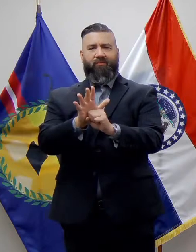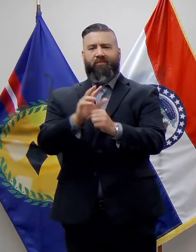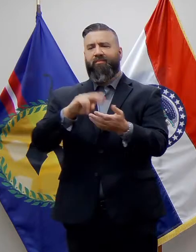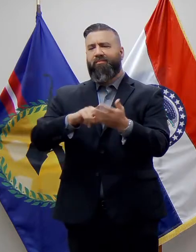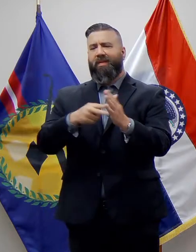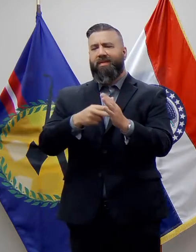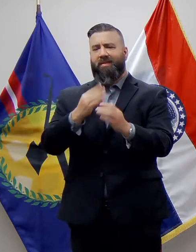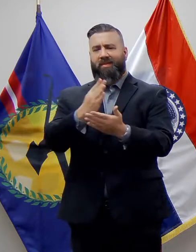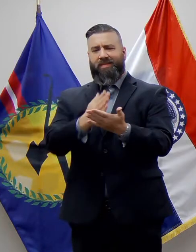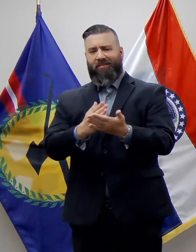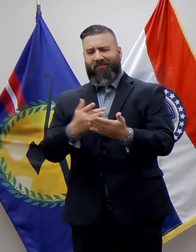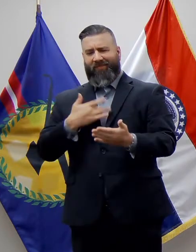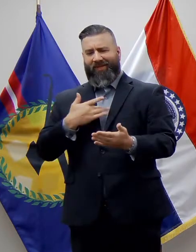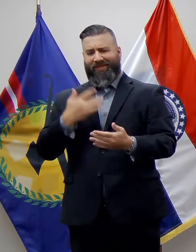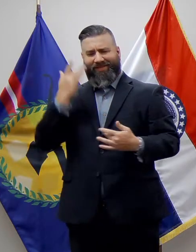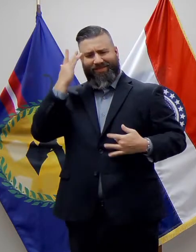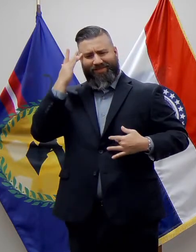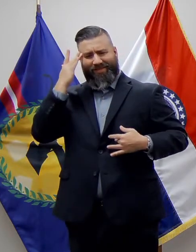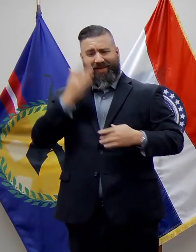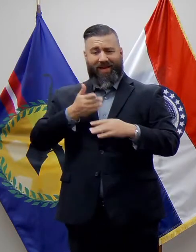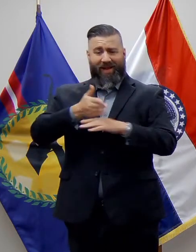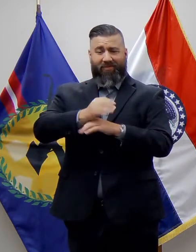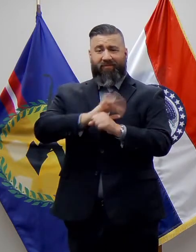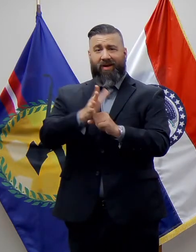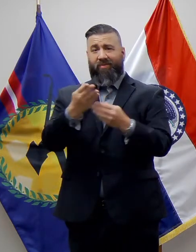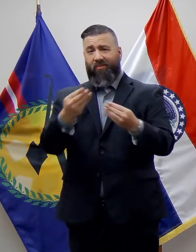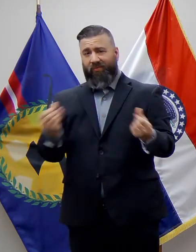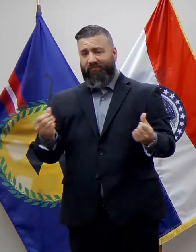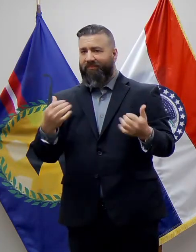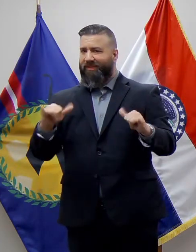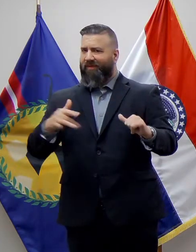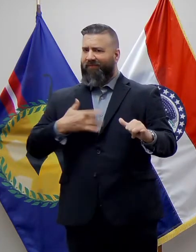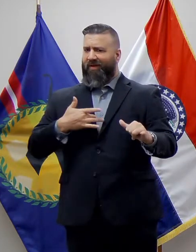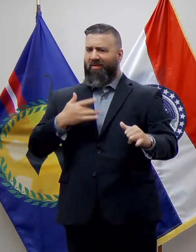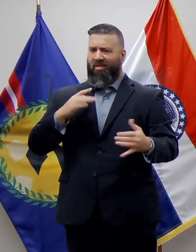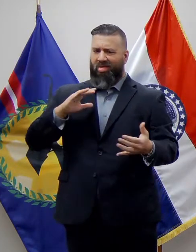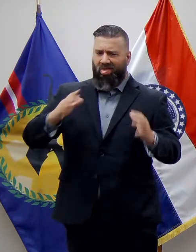virus that can last several months after the virus is no longer present.